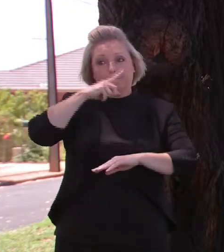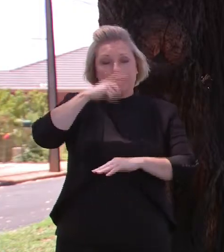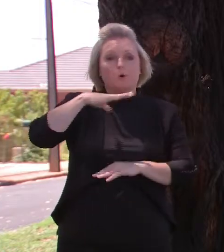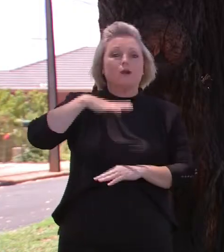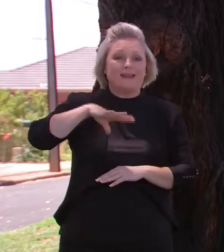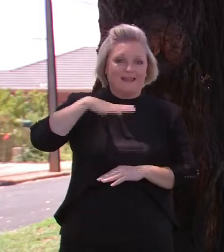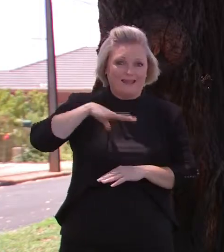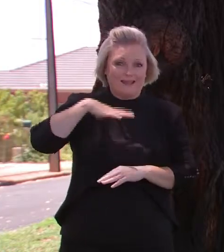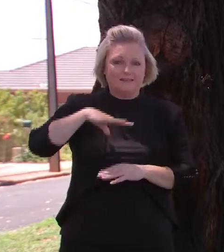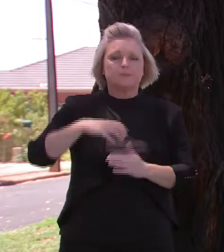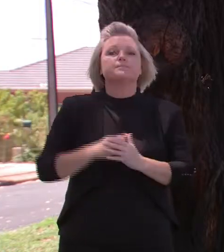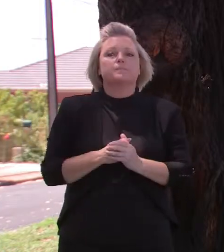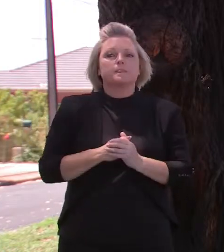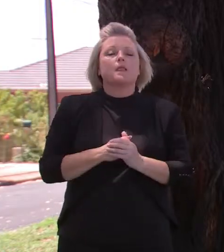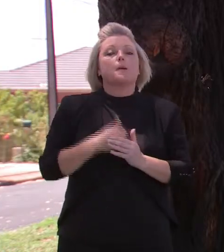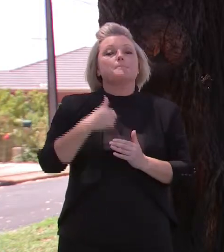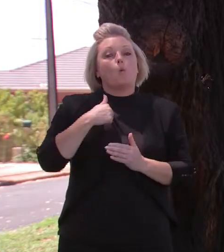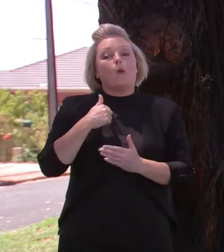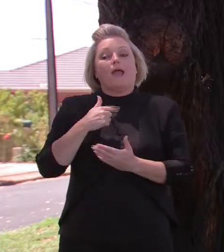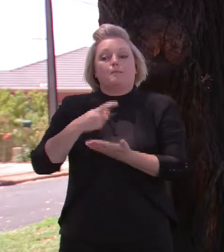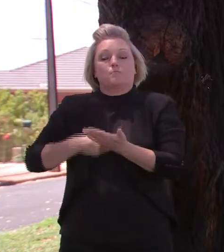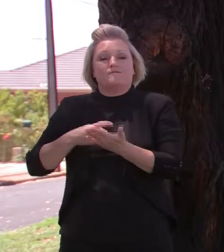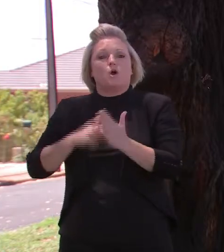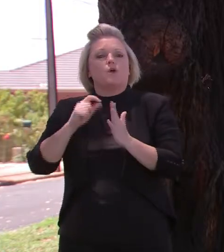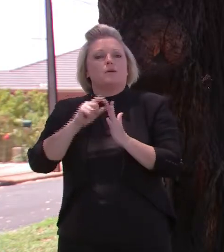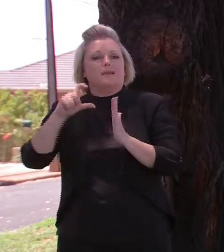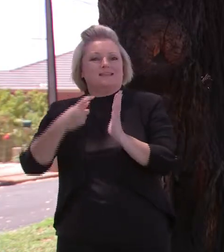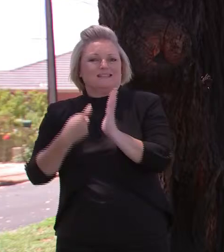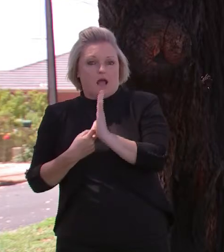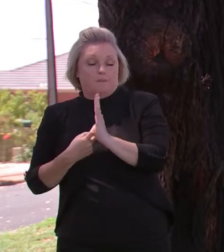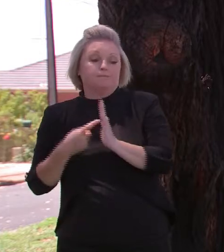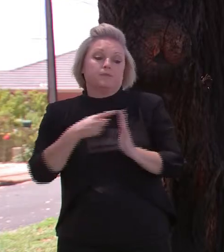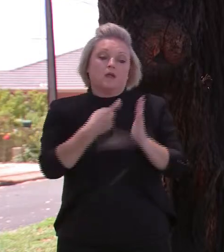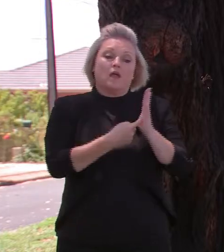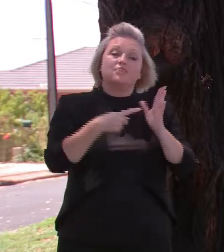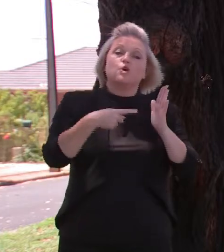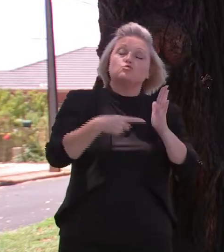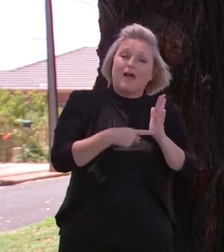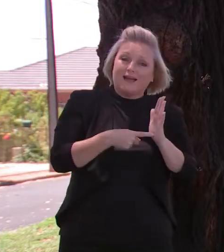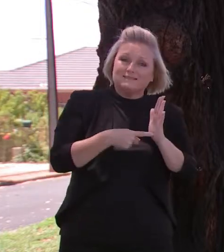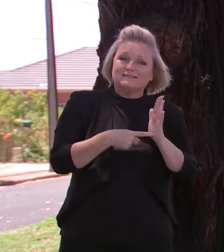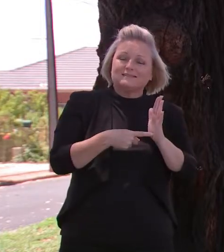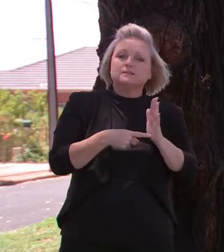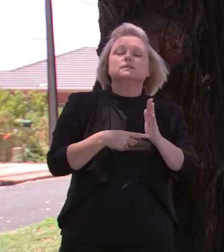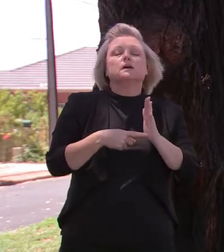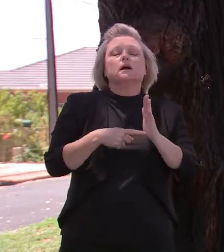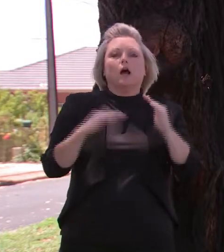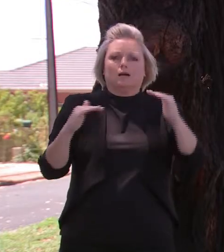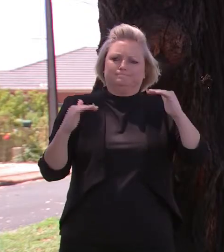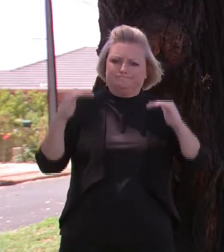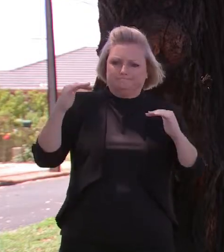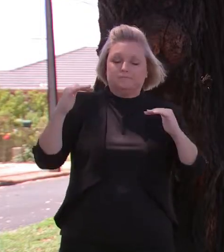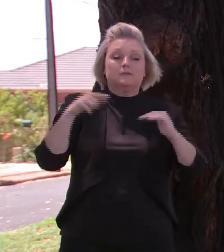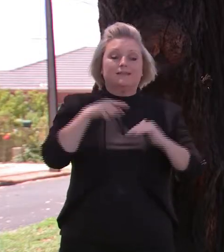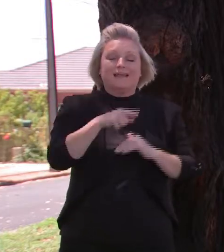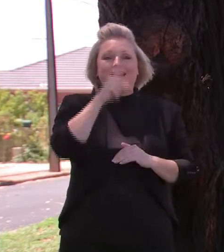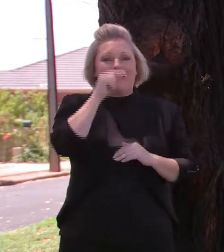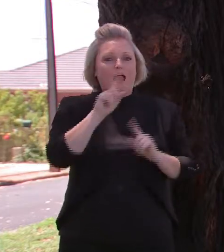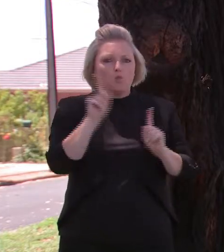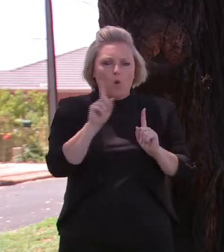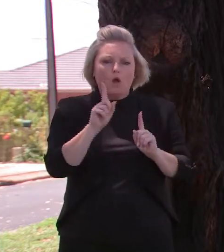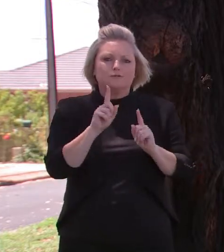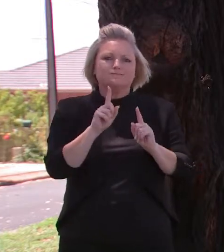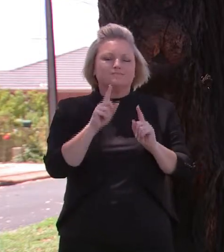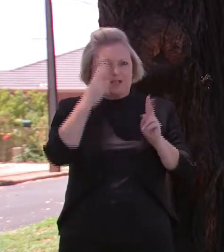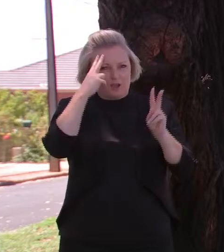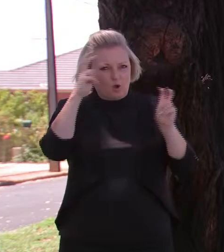more preferable to have the PCR than the rat. The rat still is not as sensitive as the PCR. It can give a false negative, and